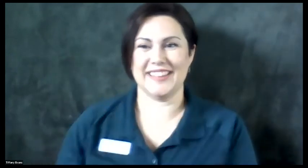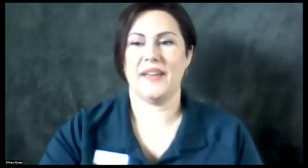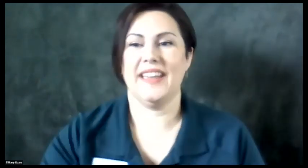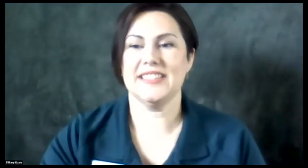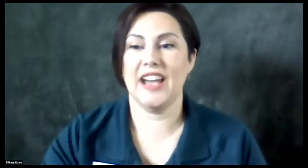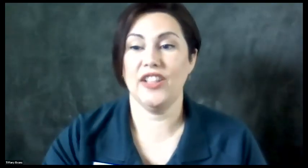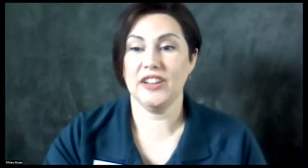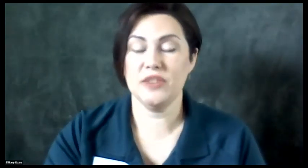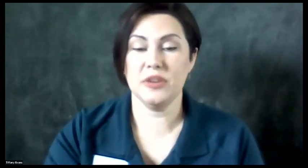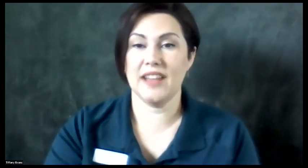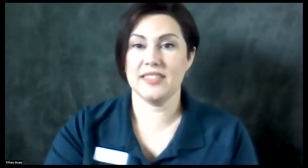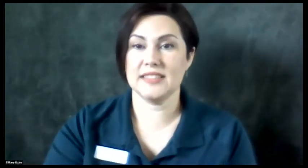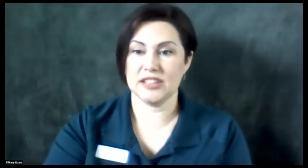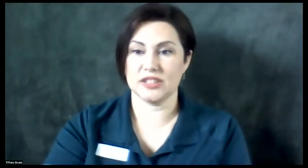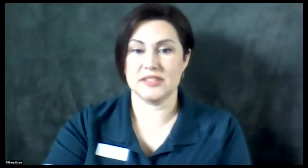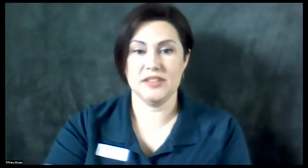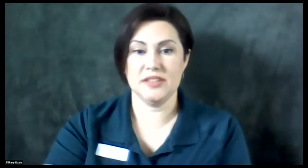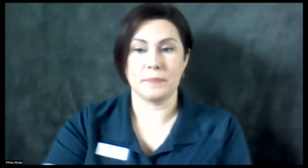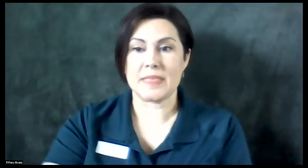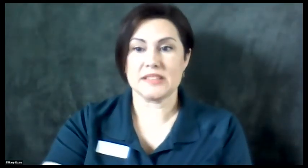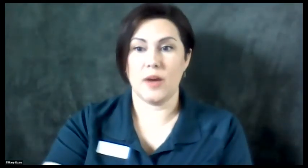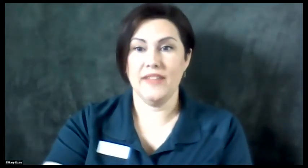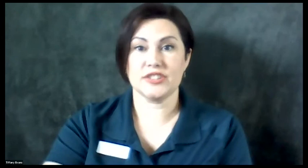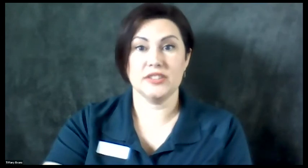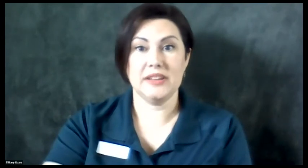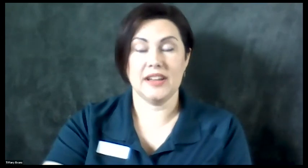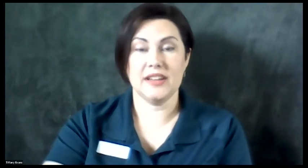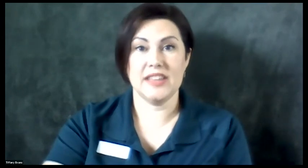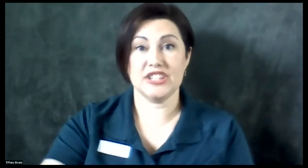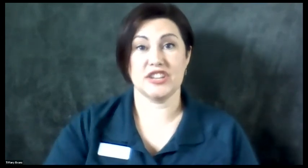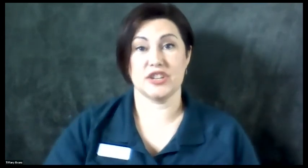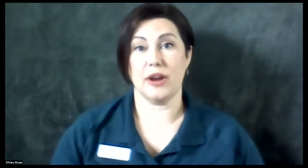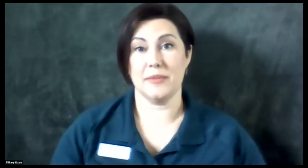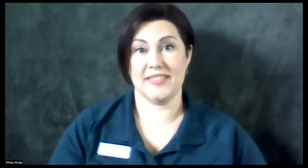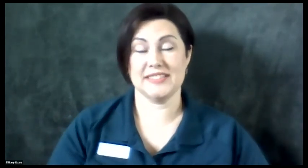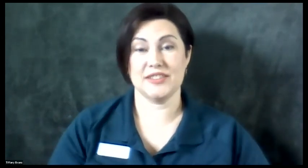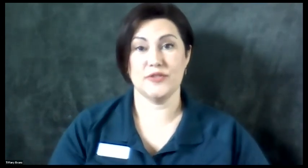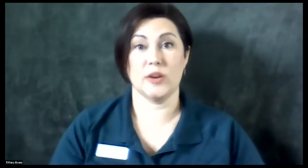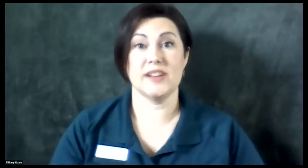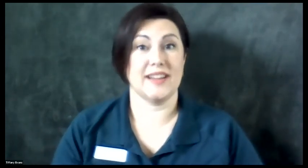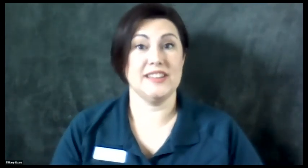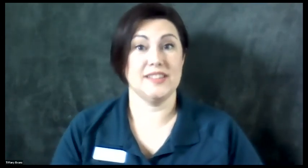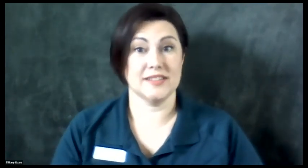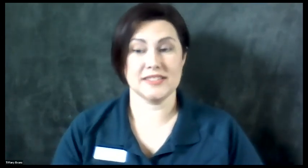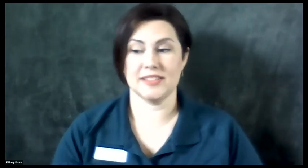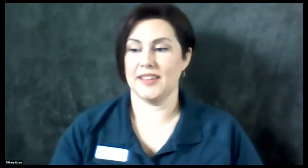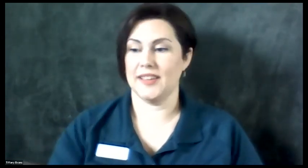Okay, I see. How long have you worked at the St. Louis Zoo? So I've actually been in the education department at the zoo for 9 years, and